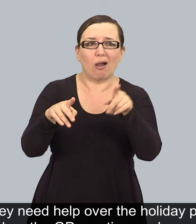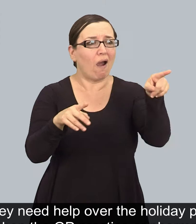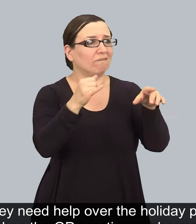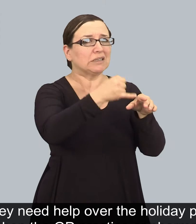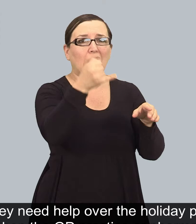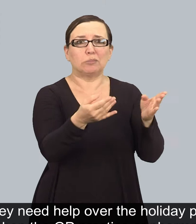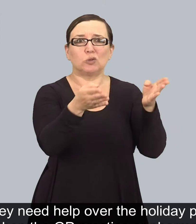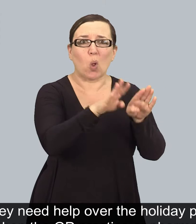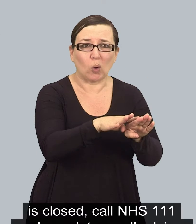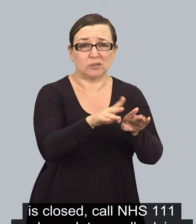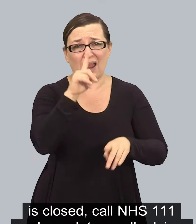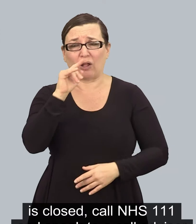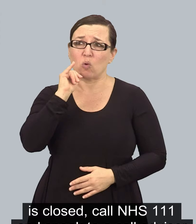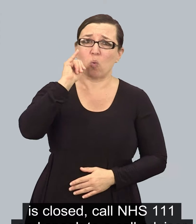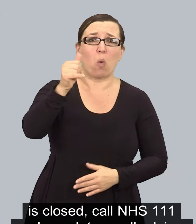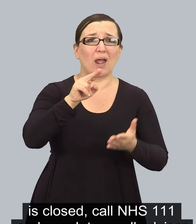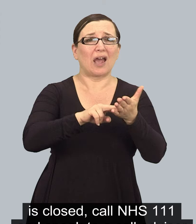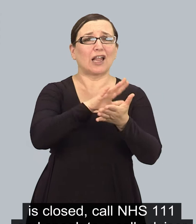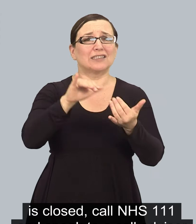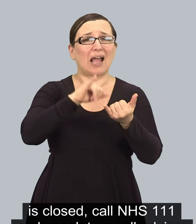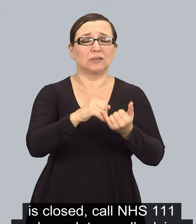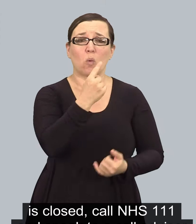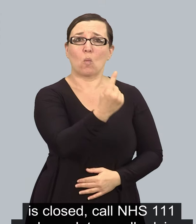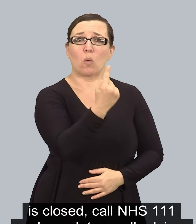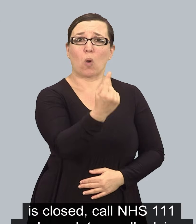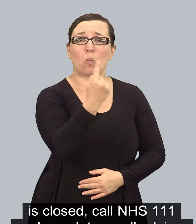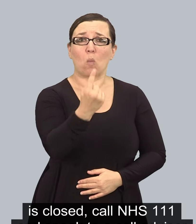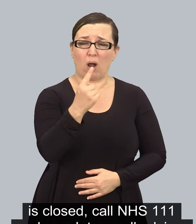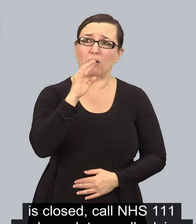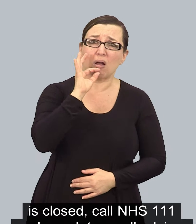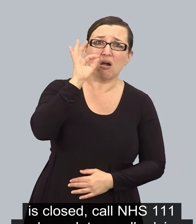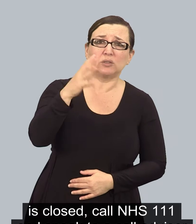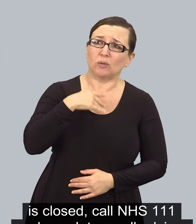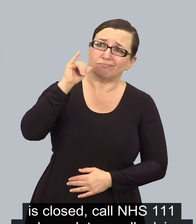call NHS 111 and speak to a call advisor